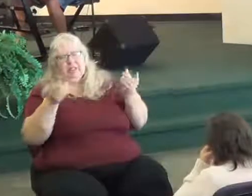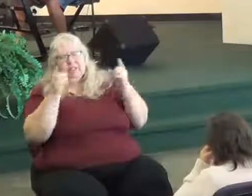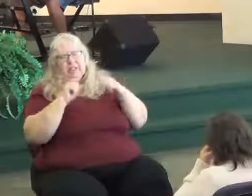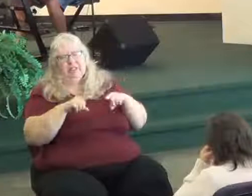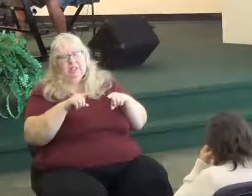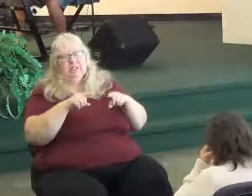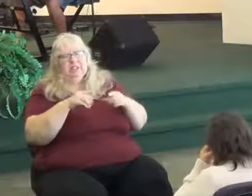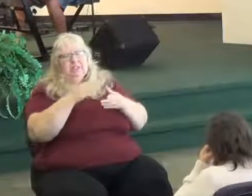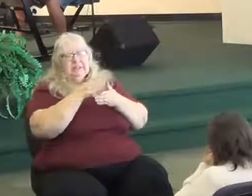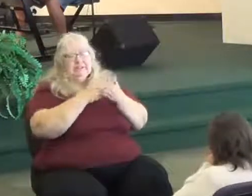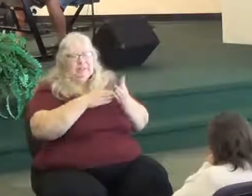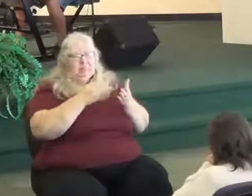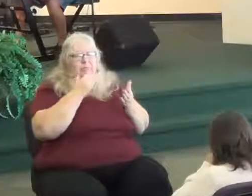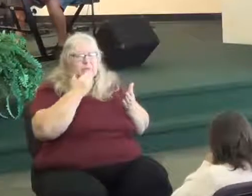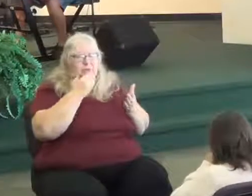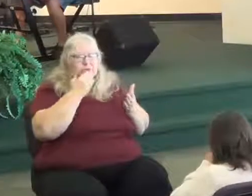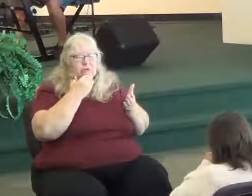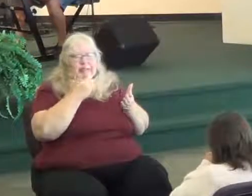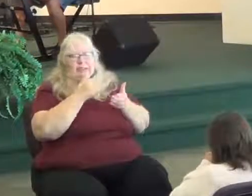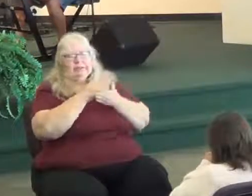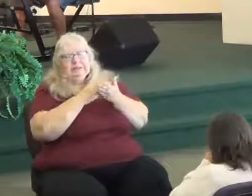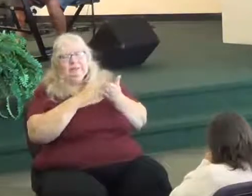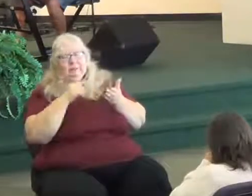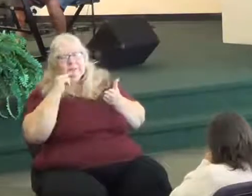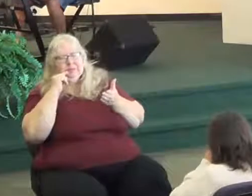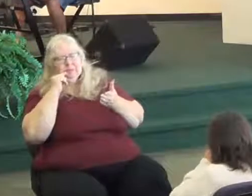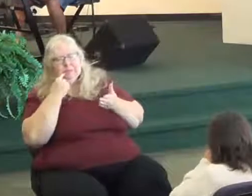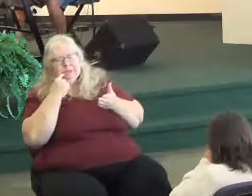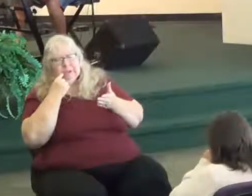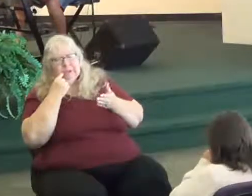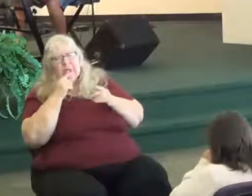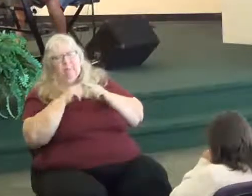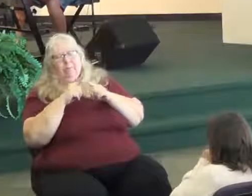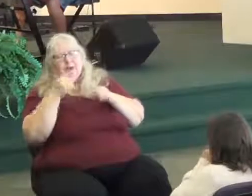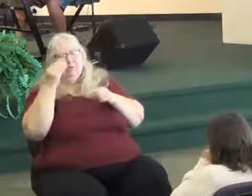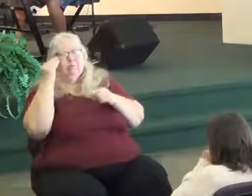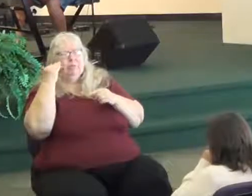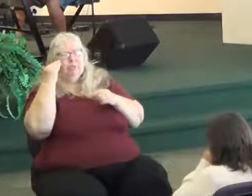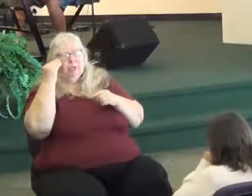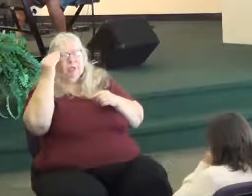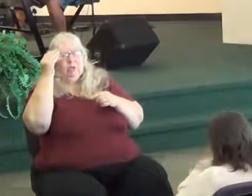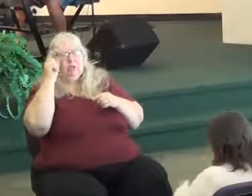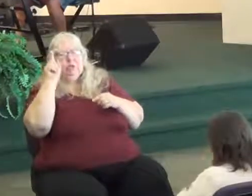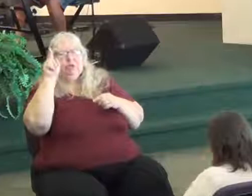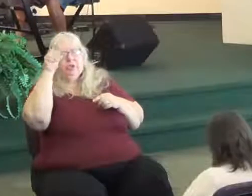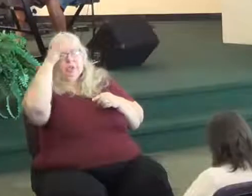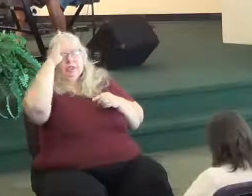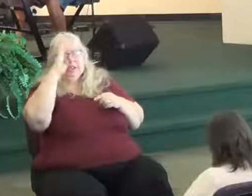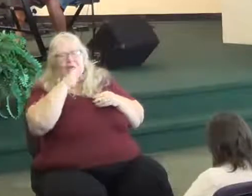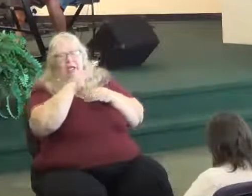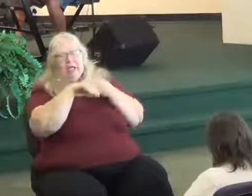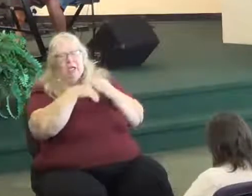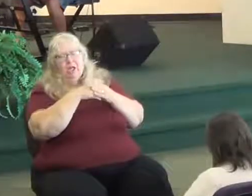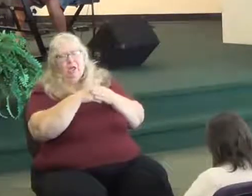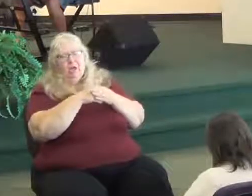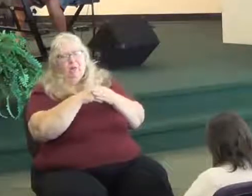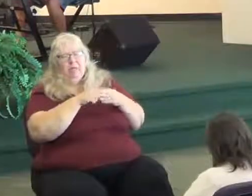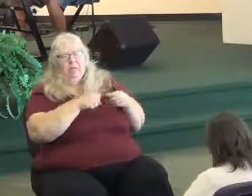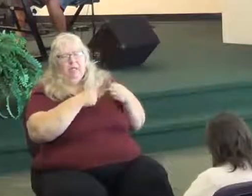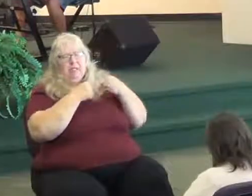sweet, some of it's been bitter, but we know that You're God Almighty and You're in the midst of everything we set out to